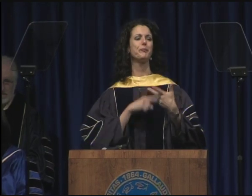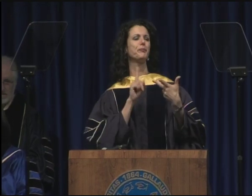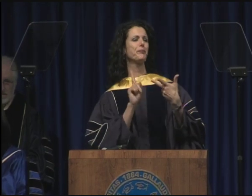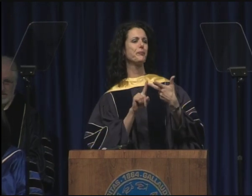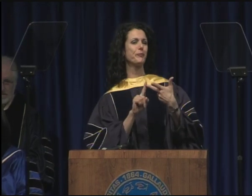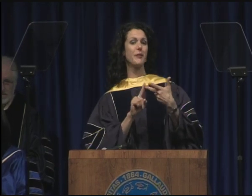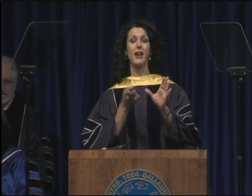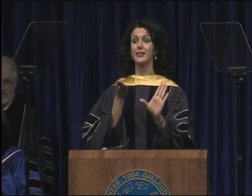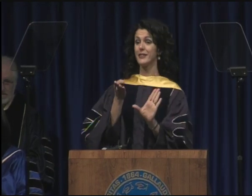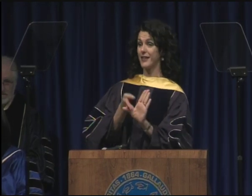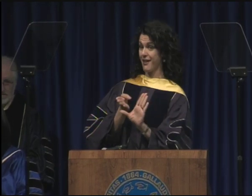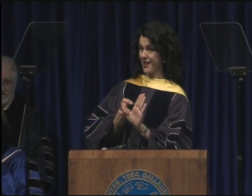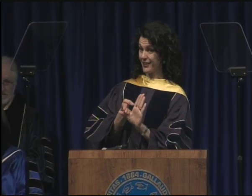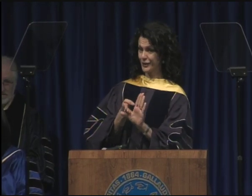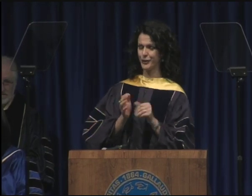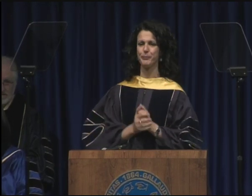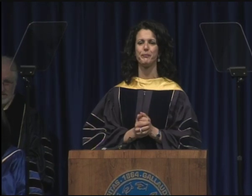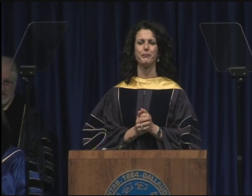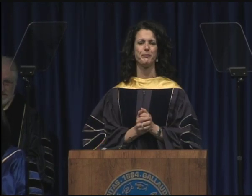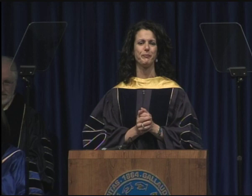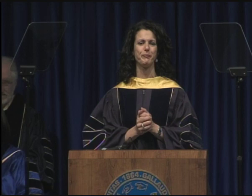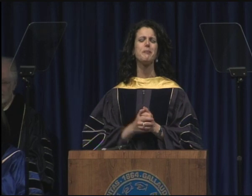Linguistics, and Psychology.